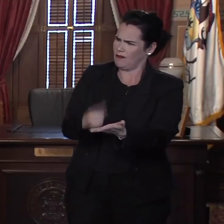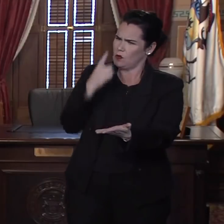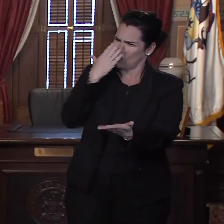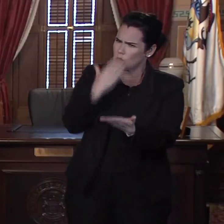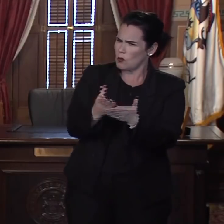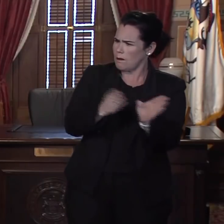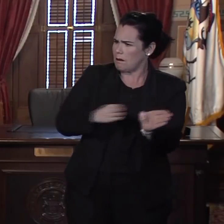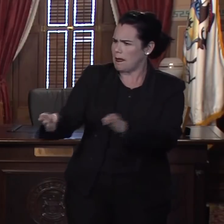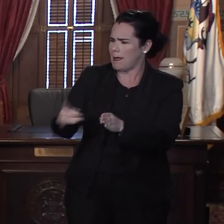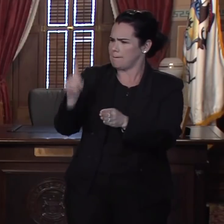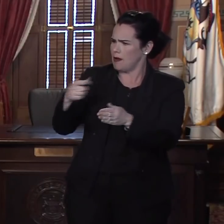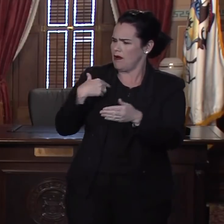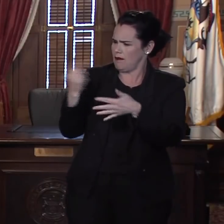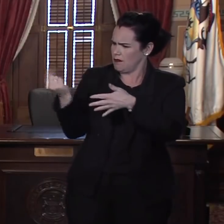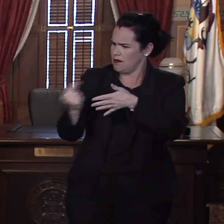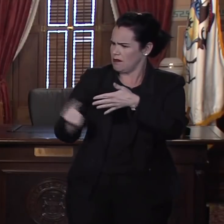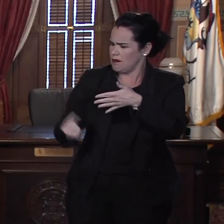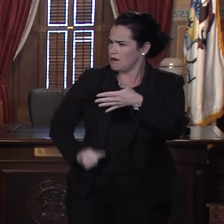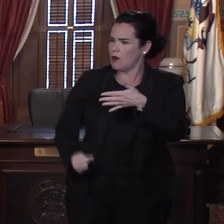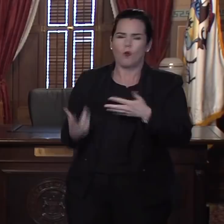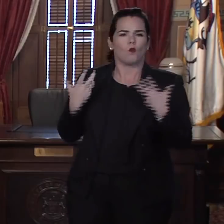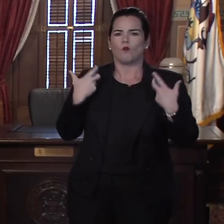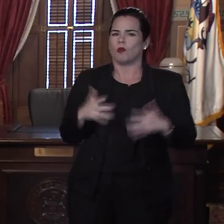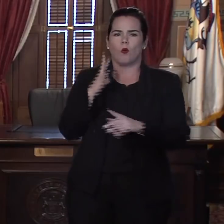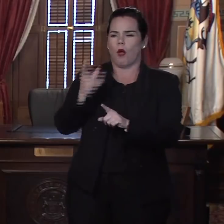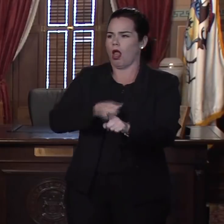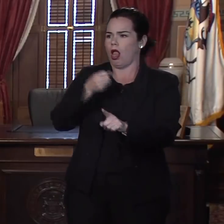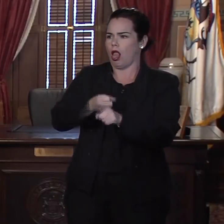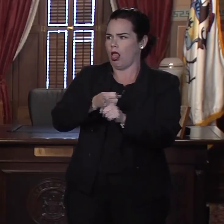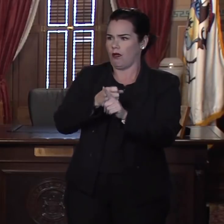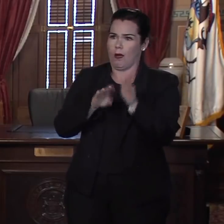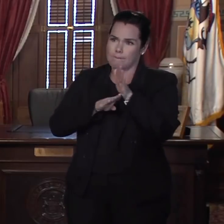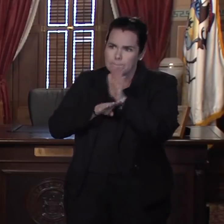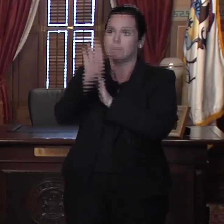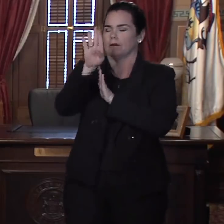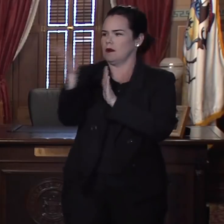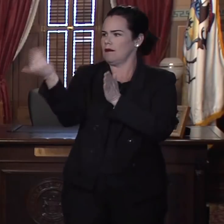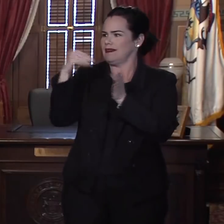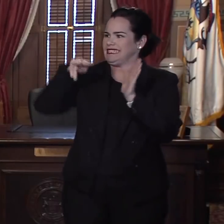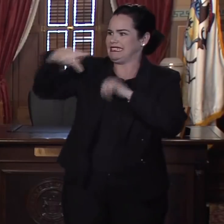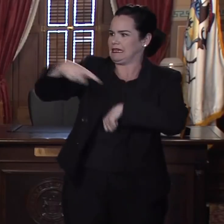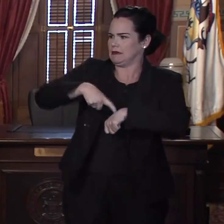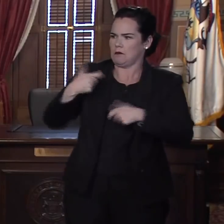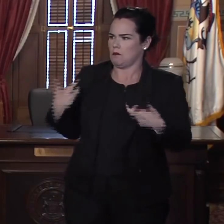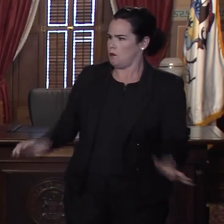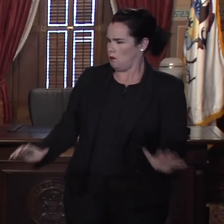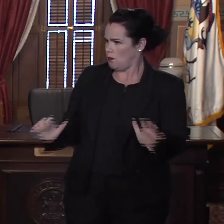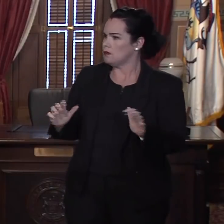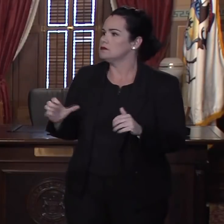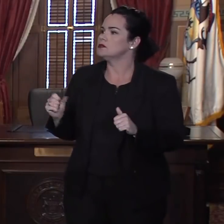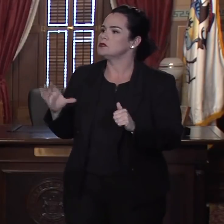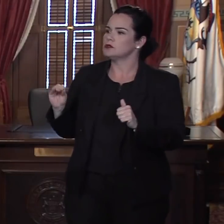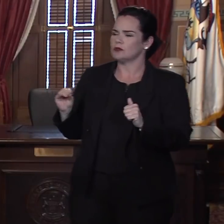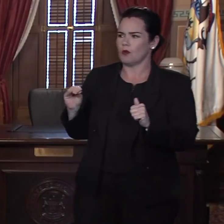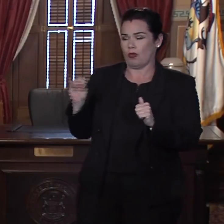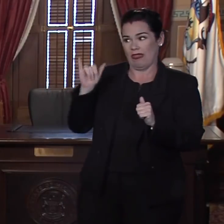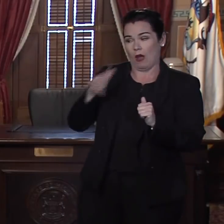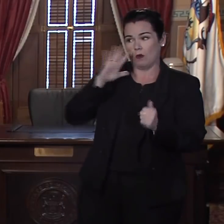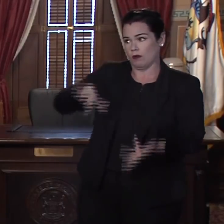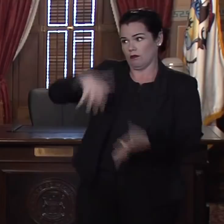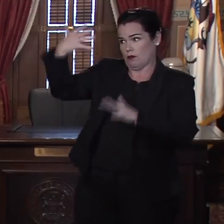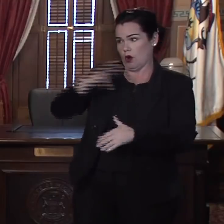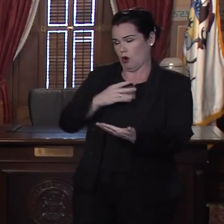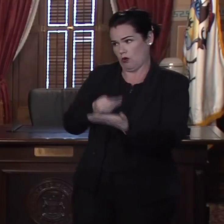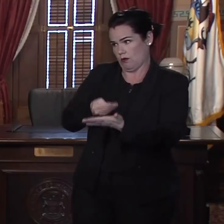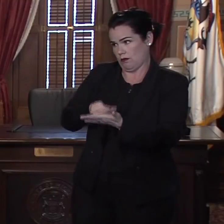make sure that we avoid a second wave at all costs. That would be devastating for our economy. And so we're going to make decisions based on